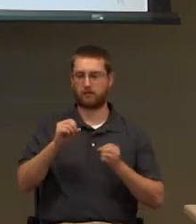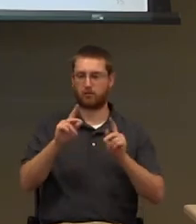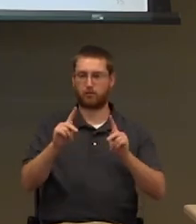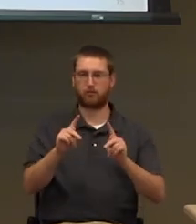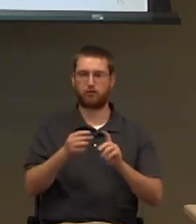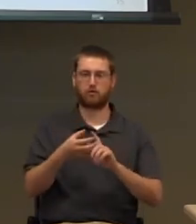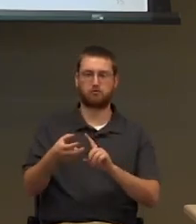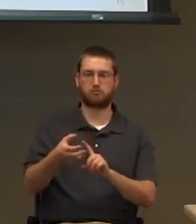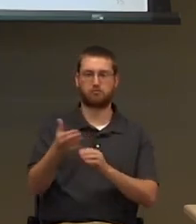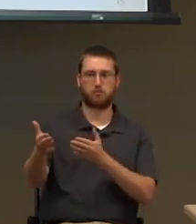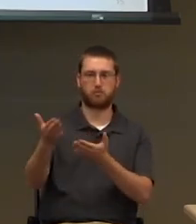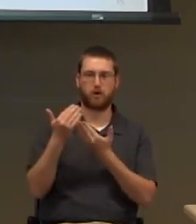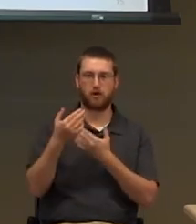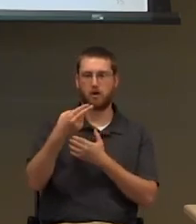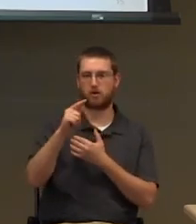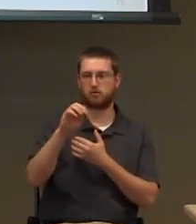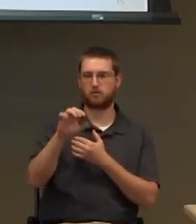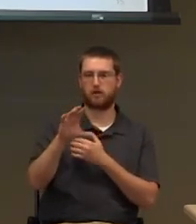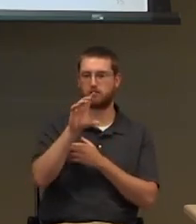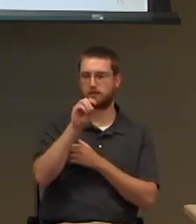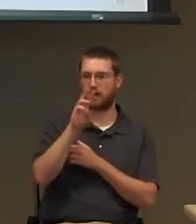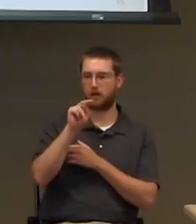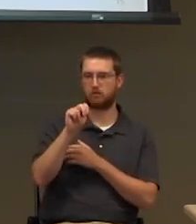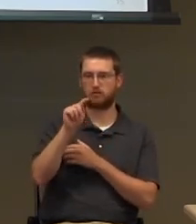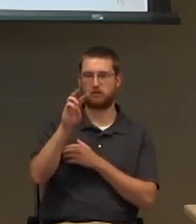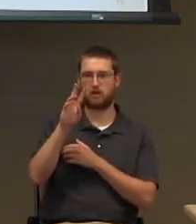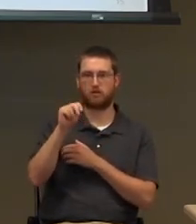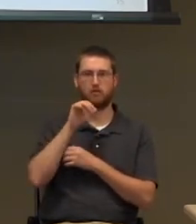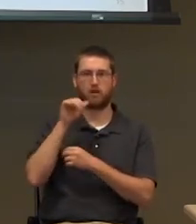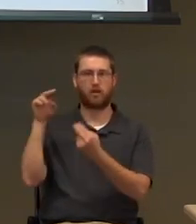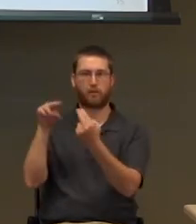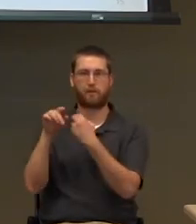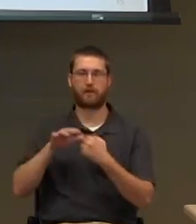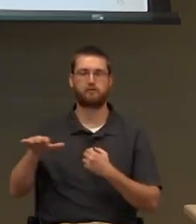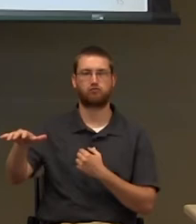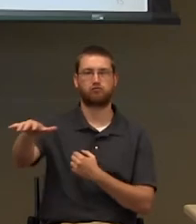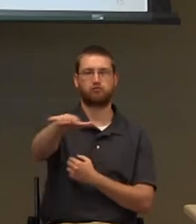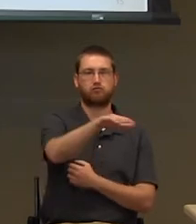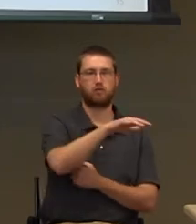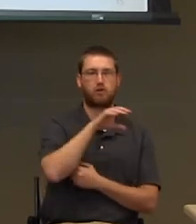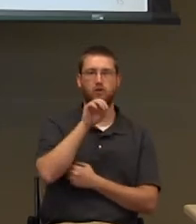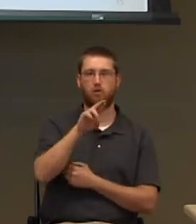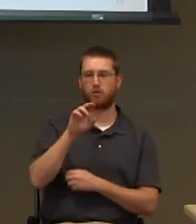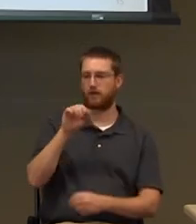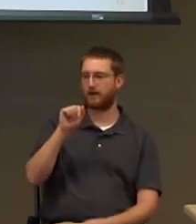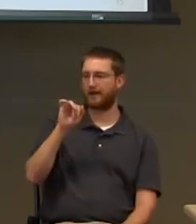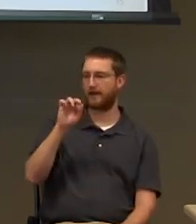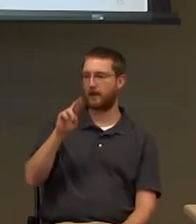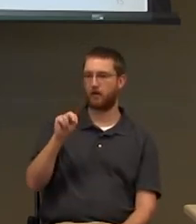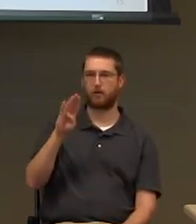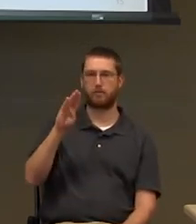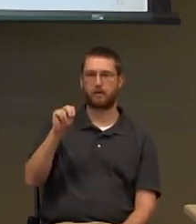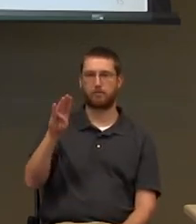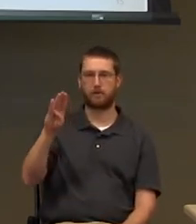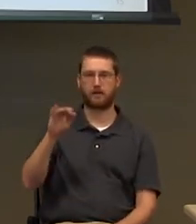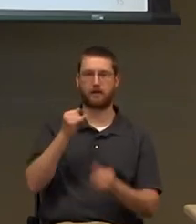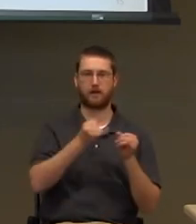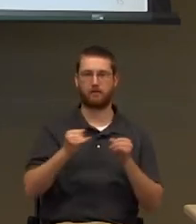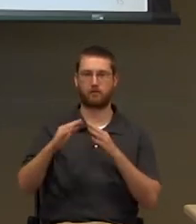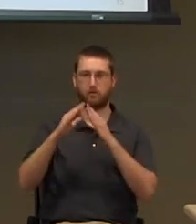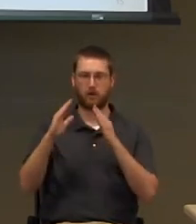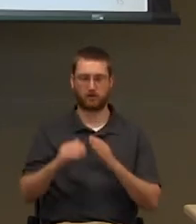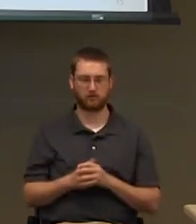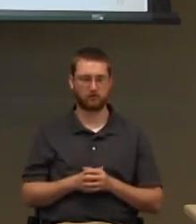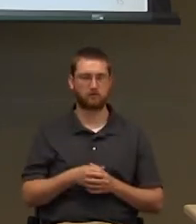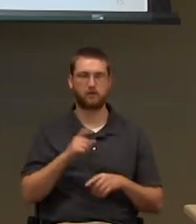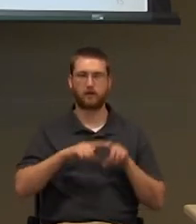attract a hotel to downtown, not just have them all out in the bypass or have Airbnb individual houses. I can't tell you, you